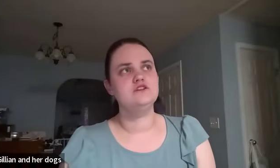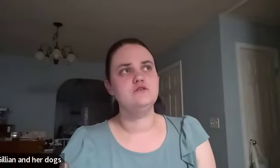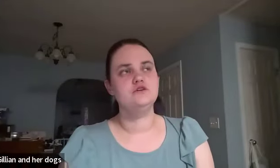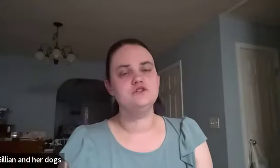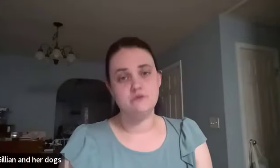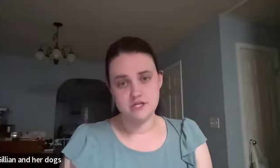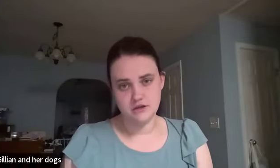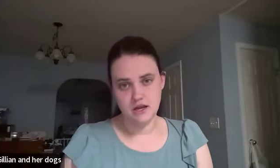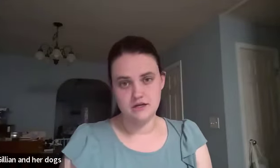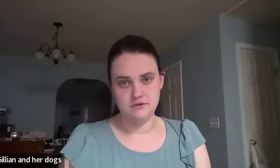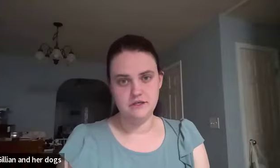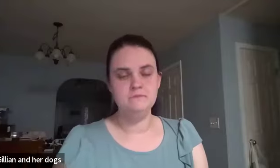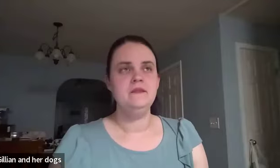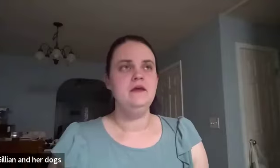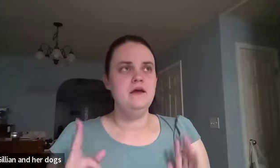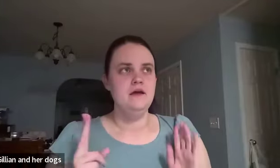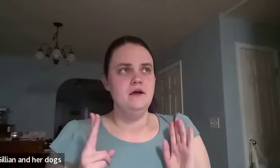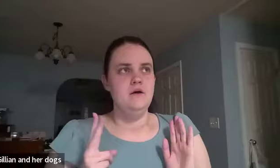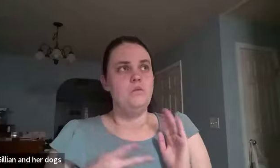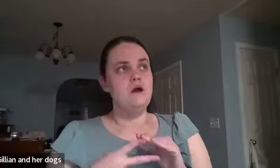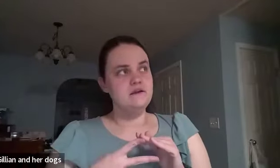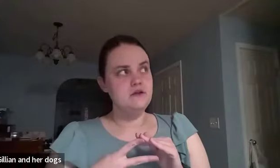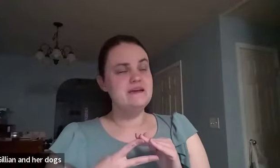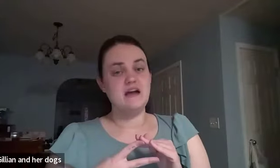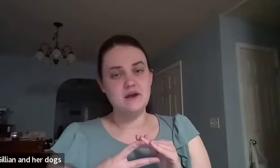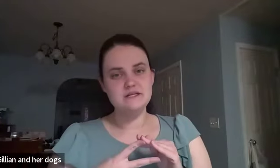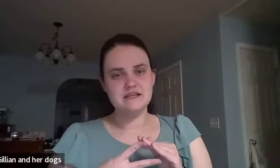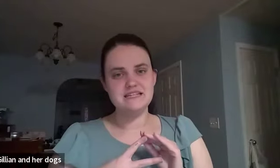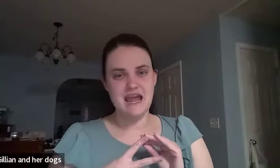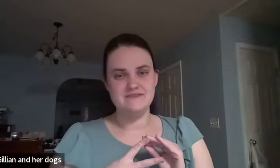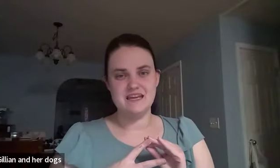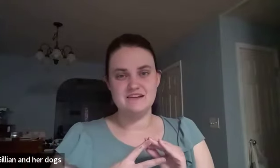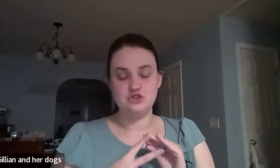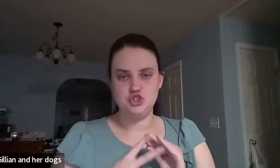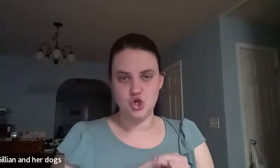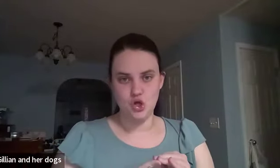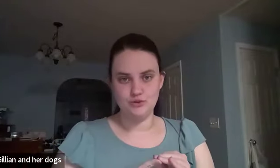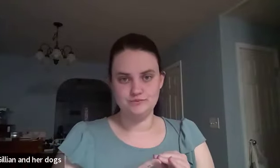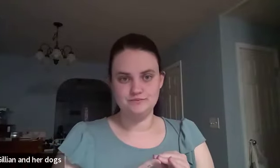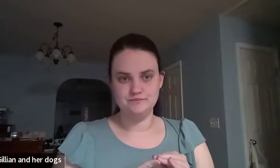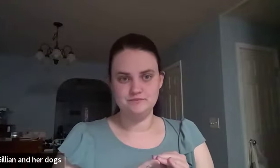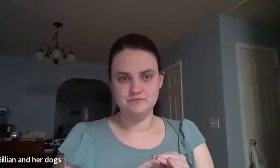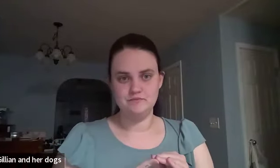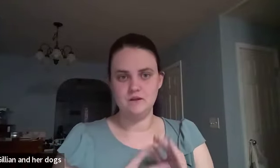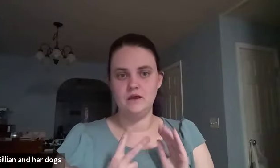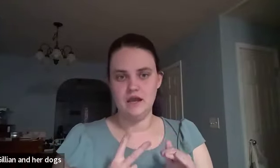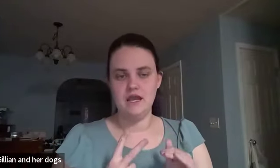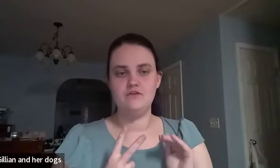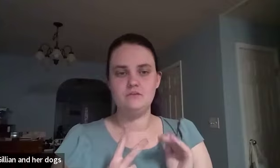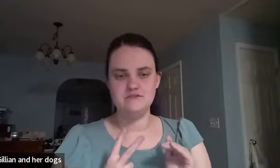so there are two ways you can kind of do it. One of them is I always like to add the sign for doll. Okay, and the reason